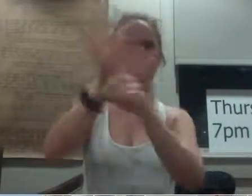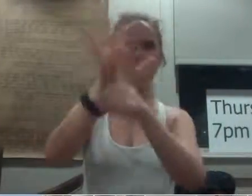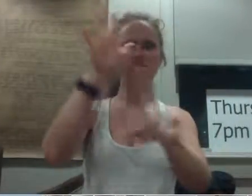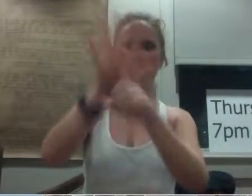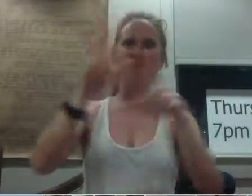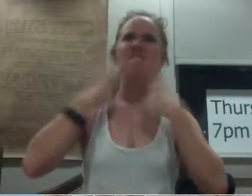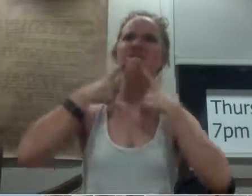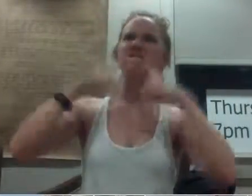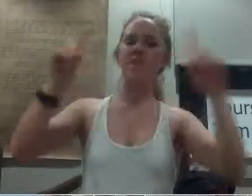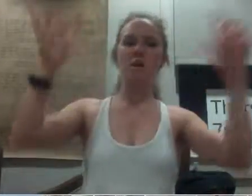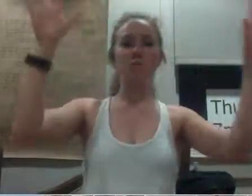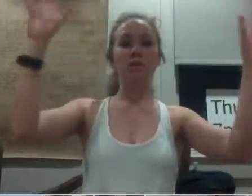speech,